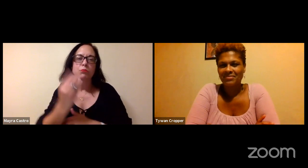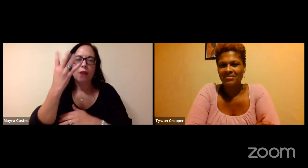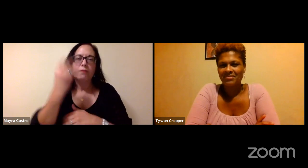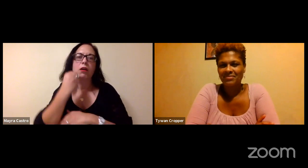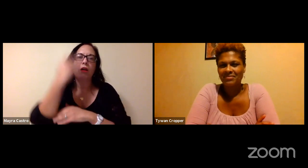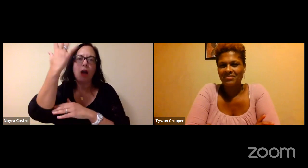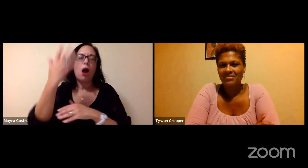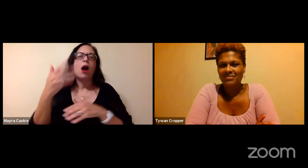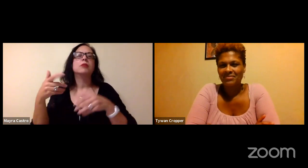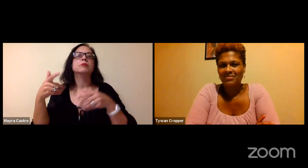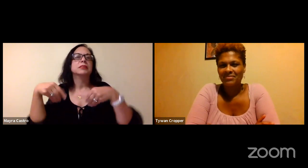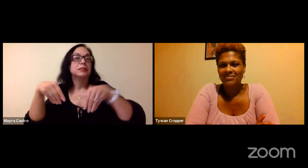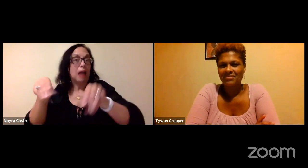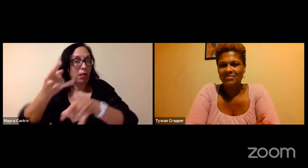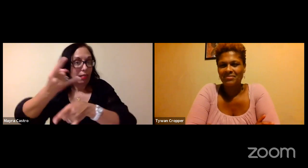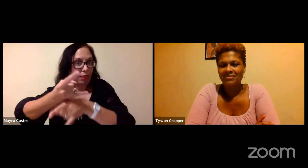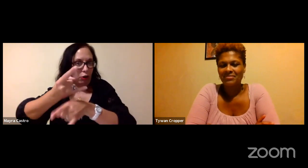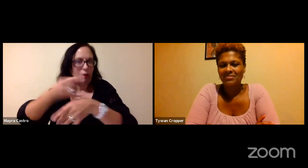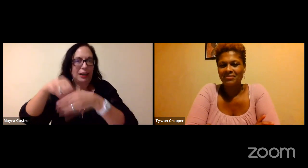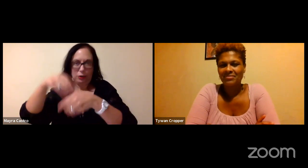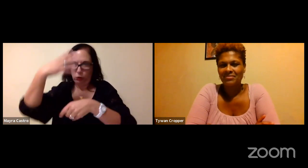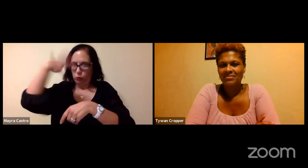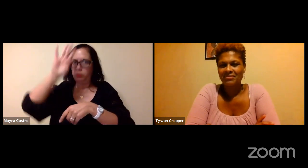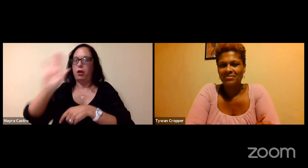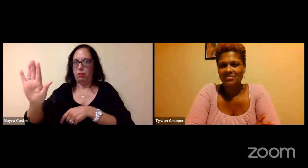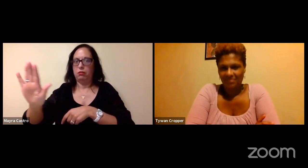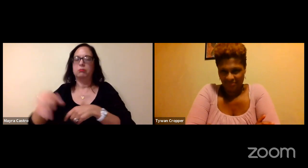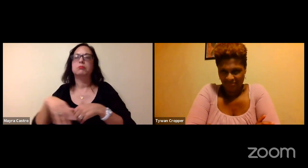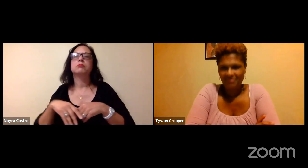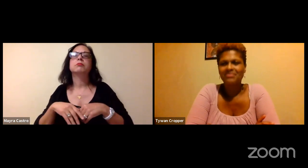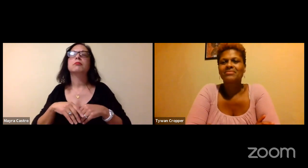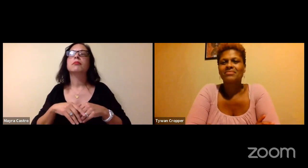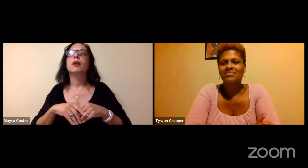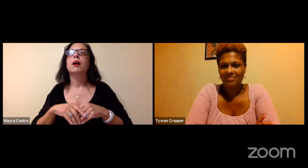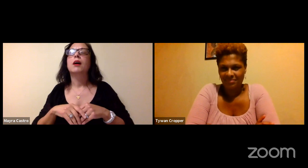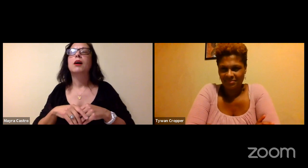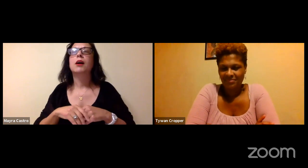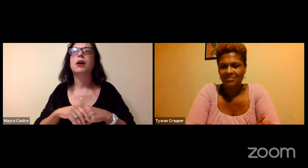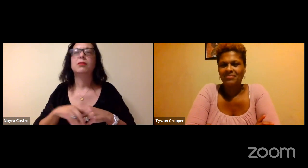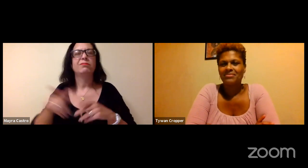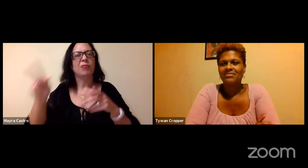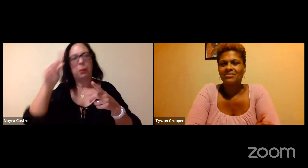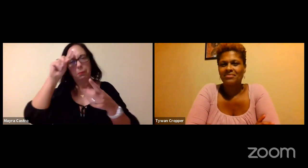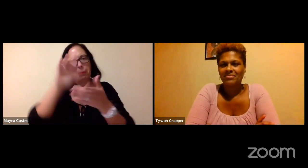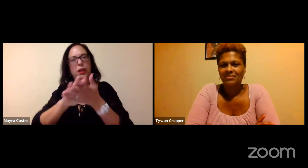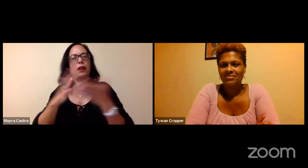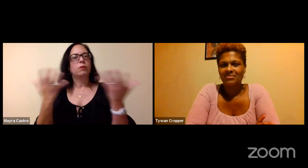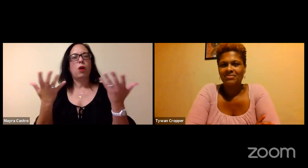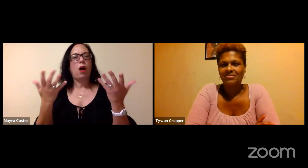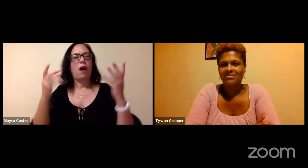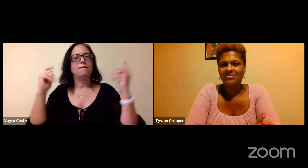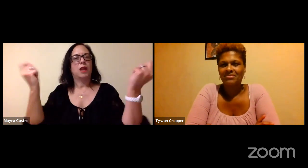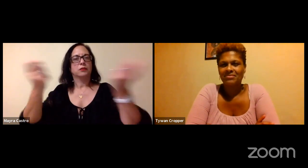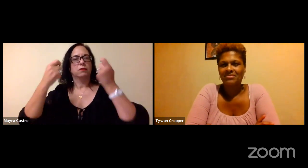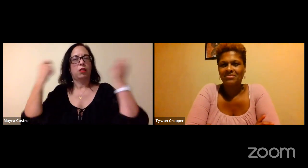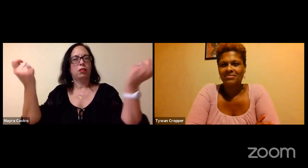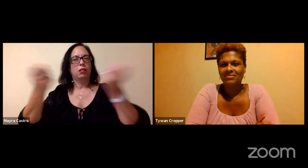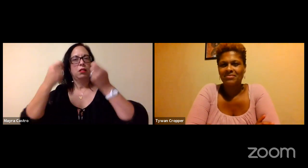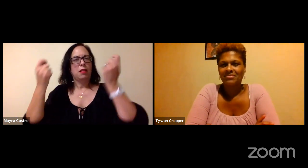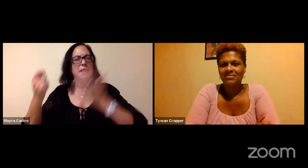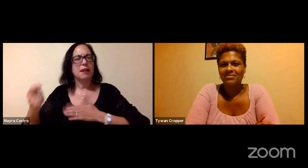just a small cafe. I think they only served breakfast and lunch and some liquor.